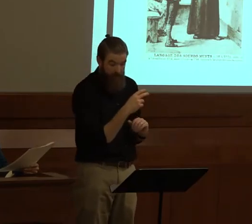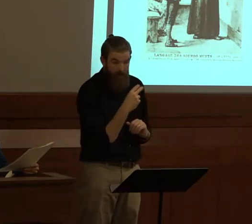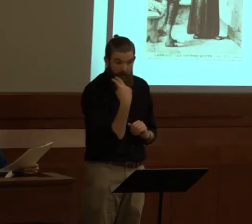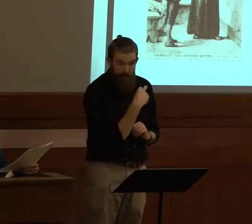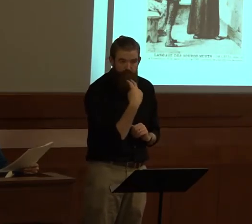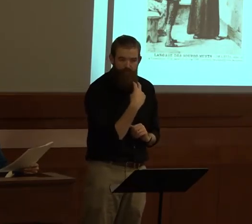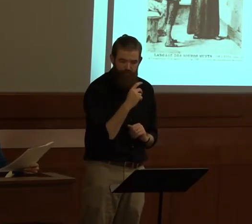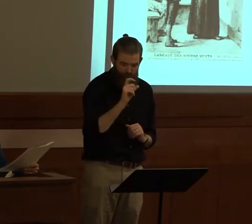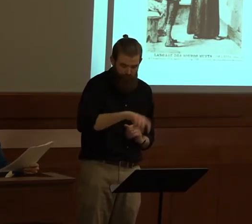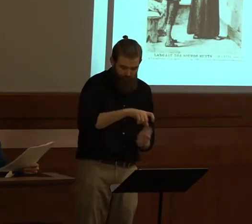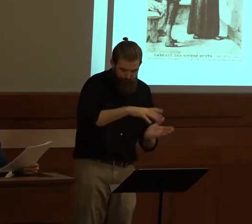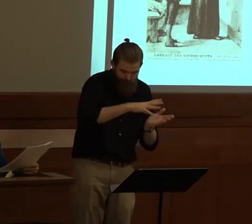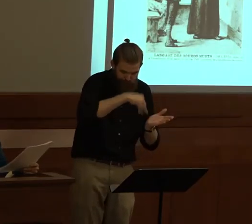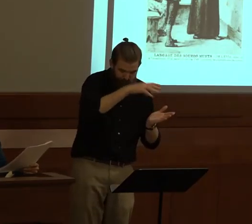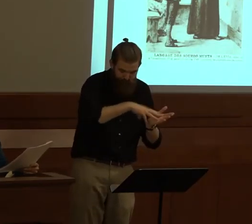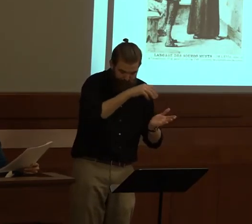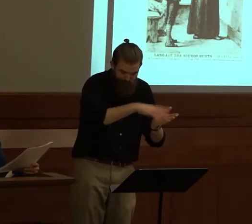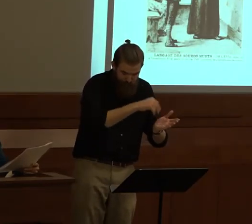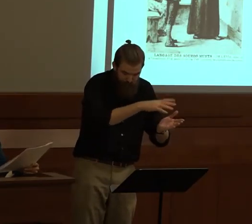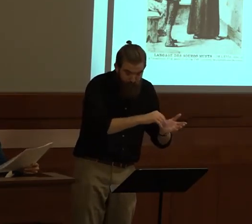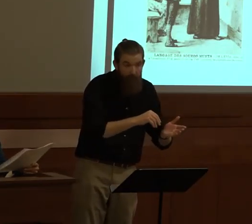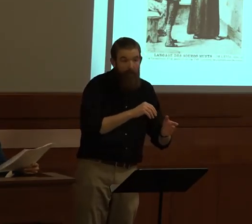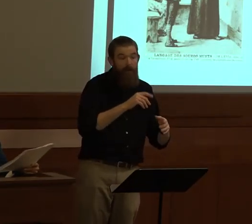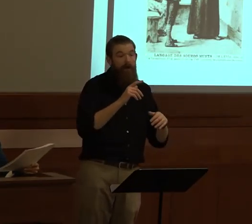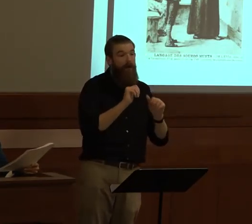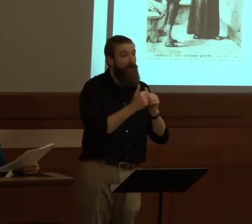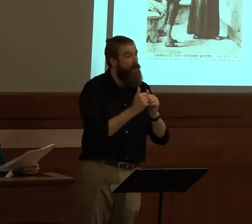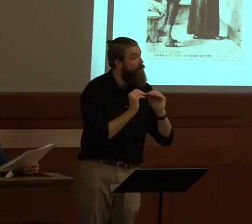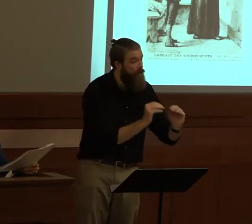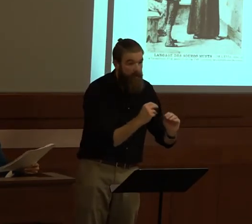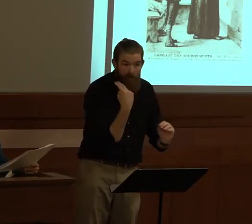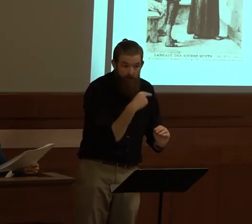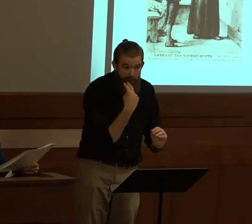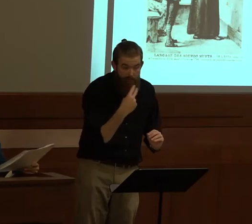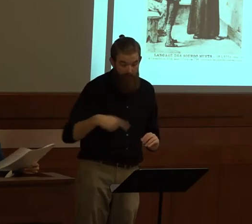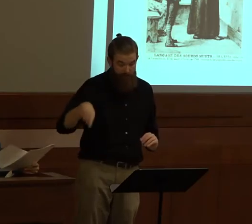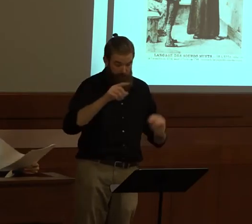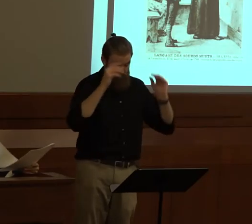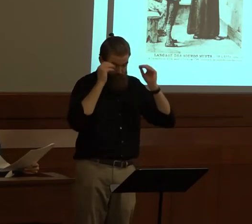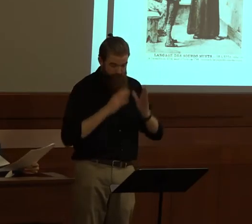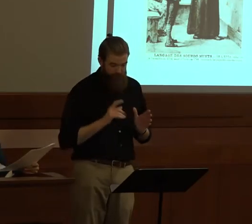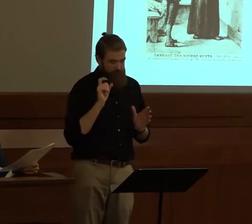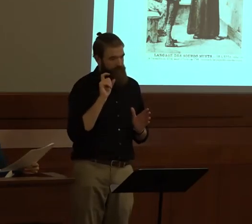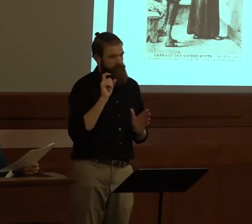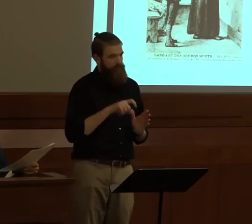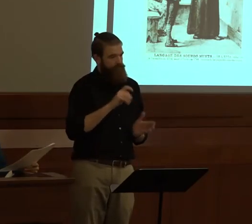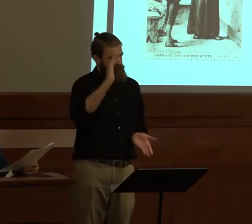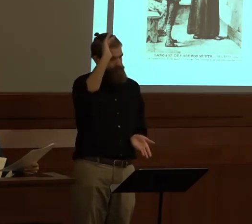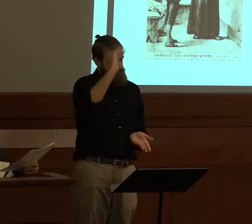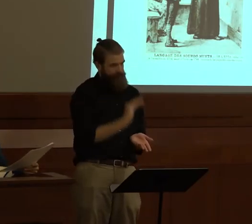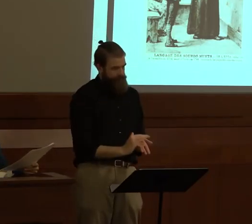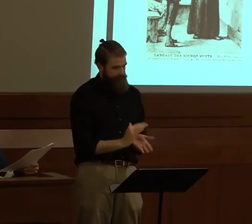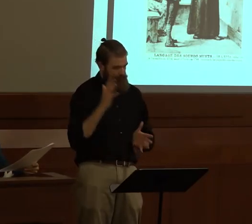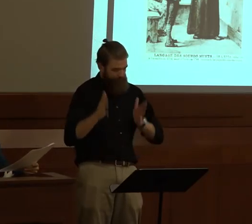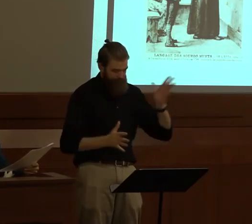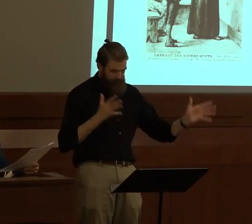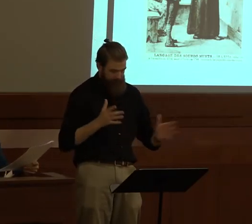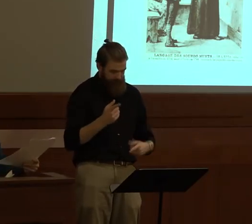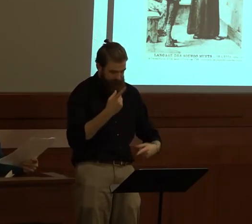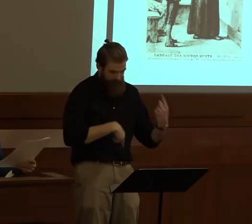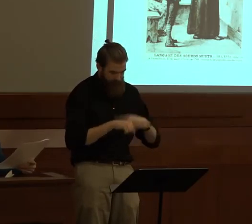attention focused on the lips and their movement. Of course, it was his own experience that